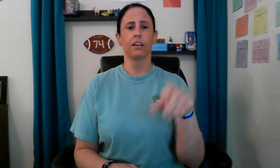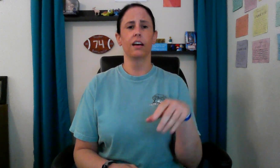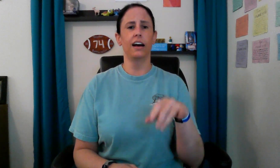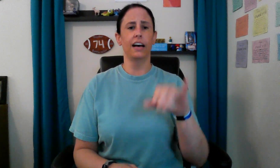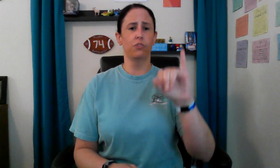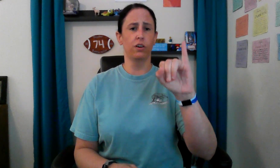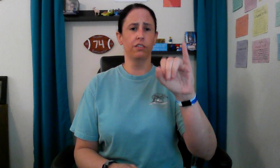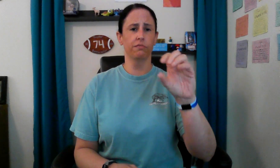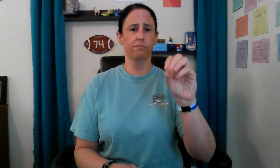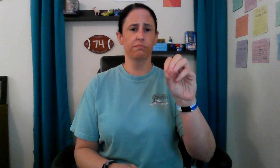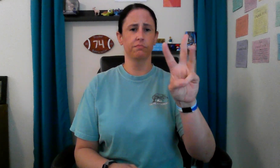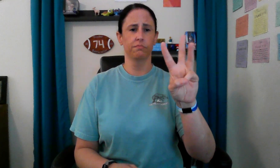Iowa,